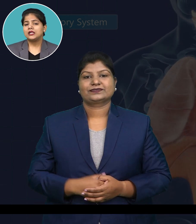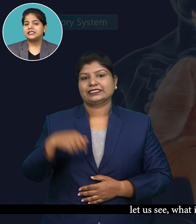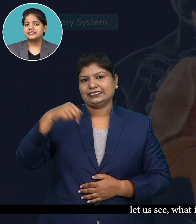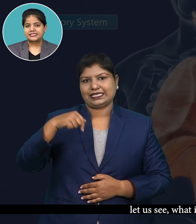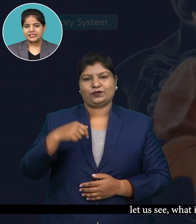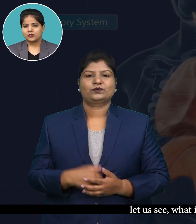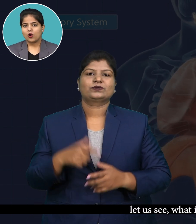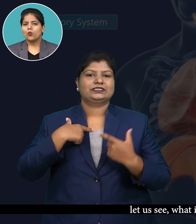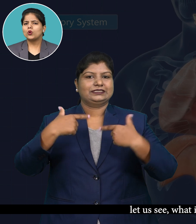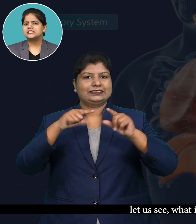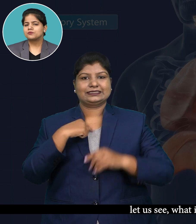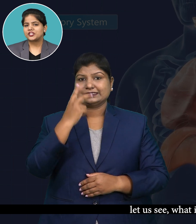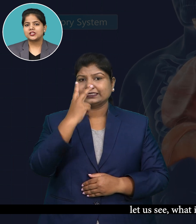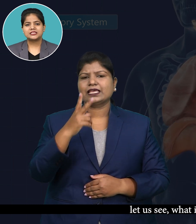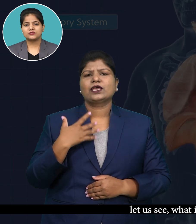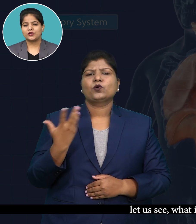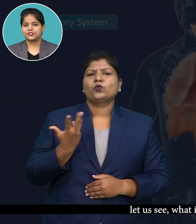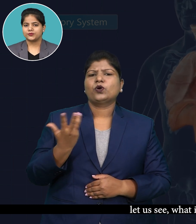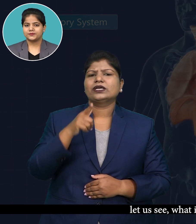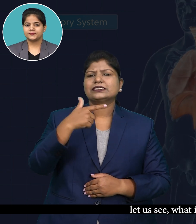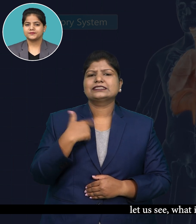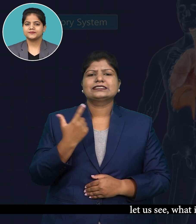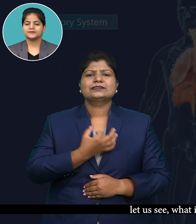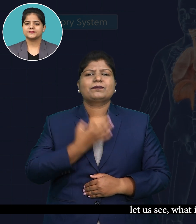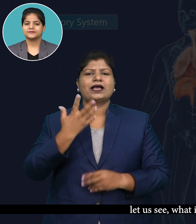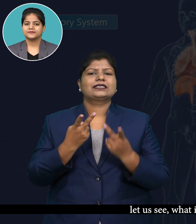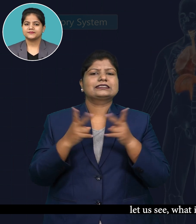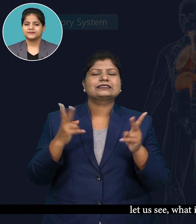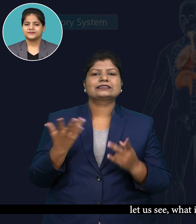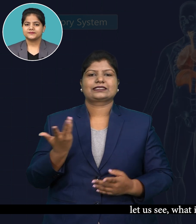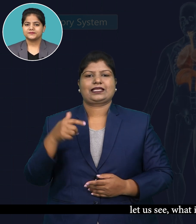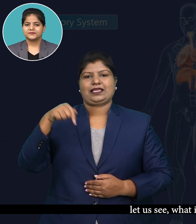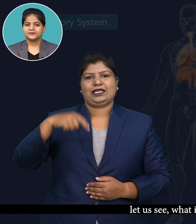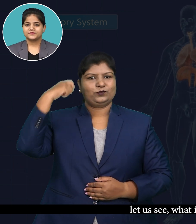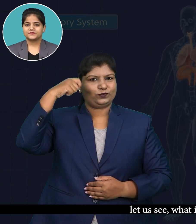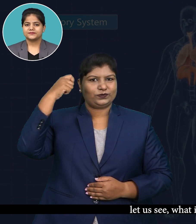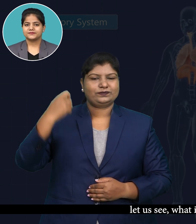Now, let's see what is special in this video.